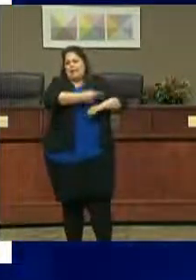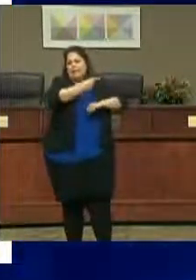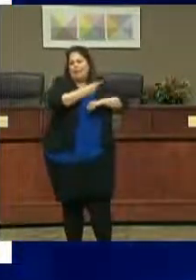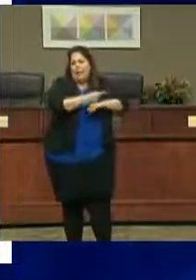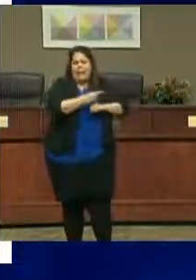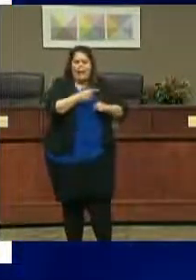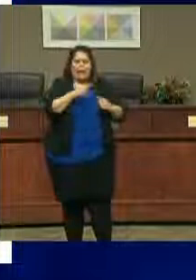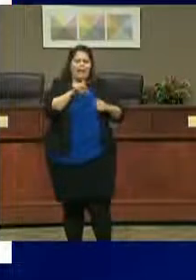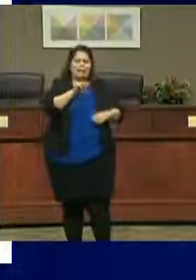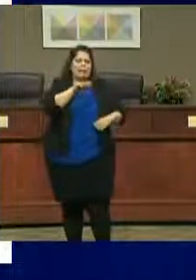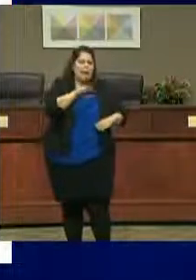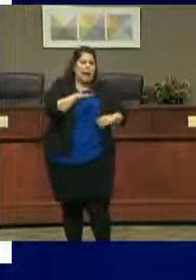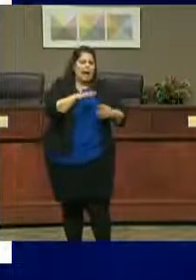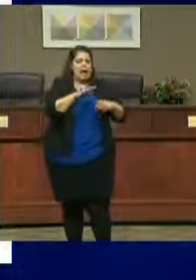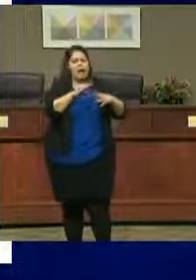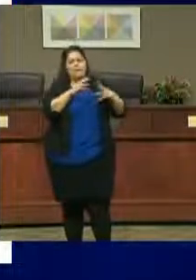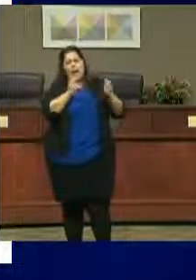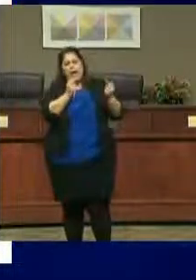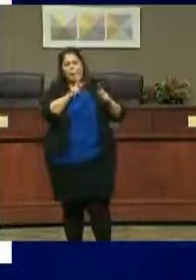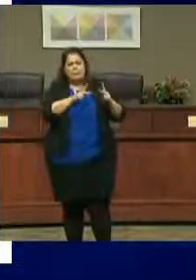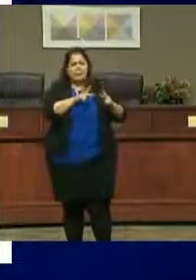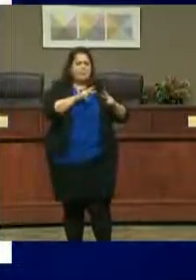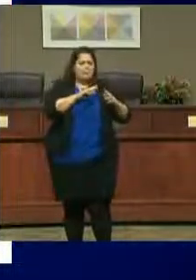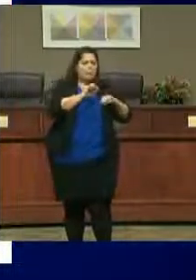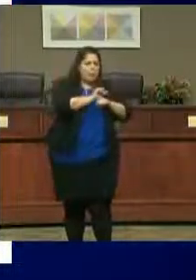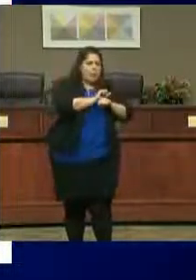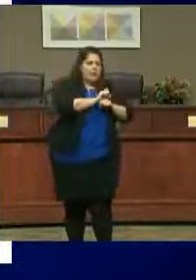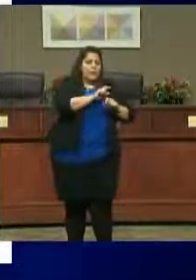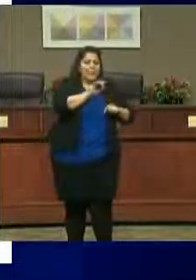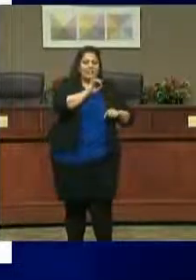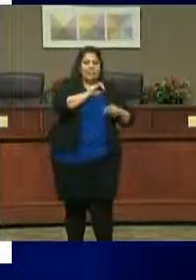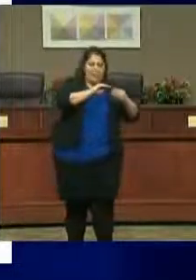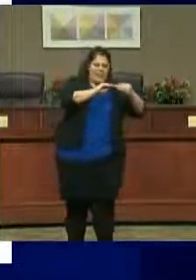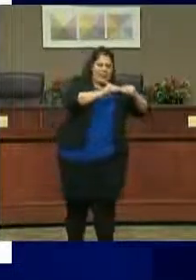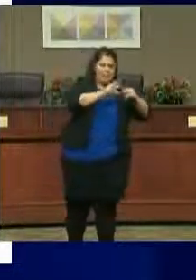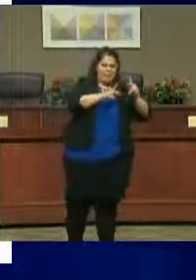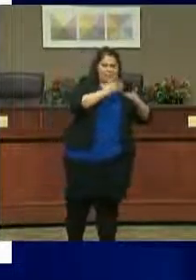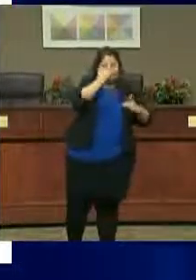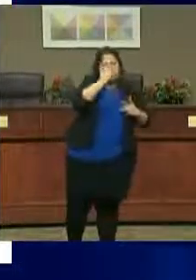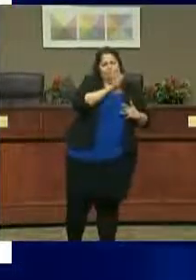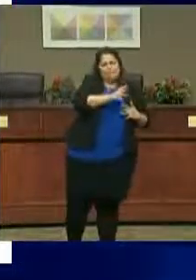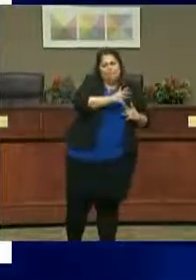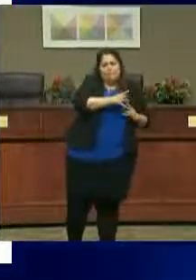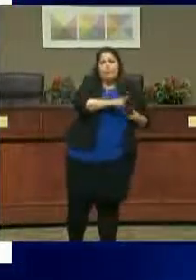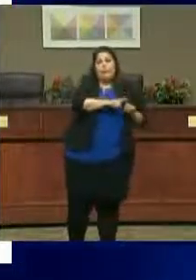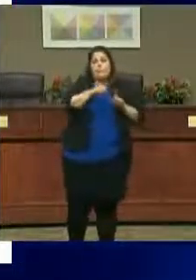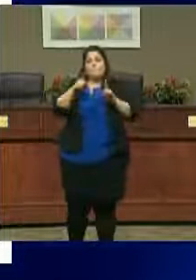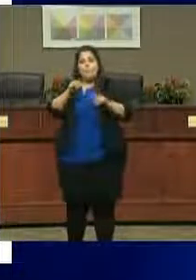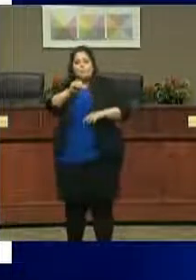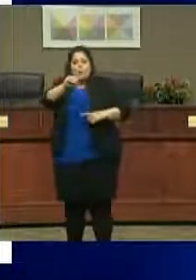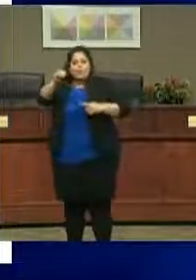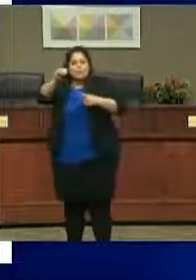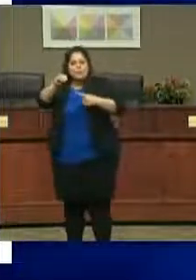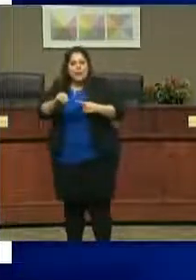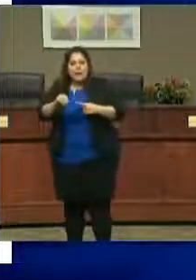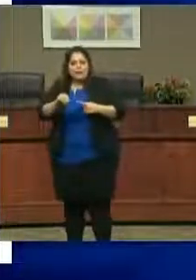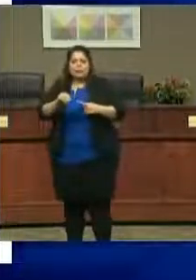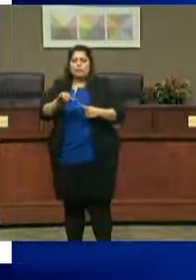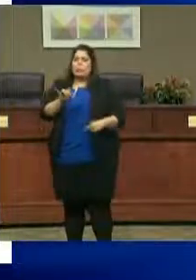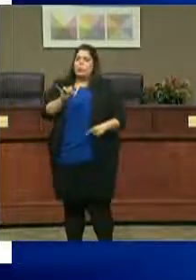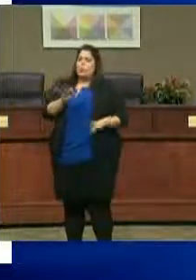or whatever the situation may be. And this one reflects better for if you are managing the